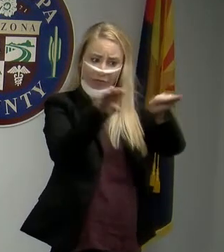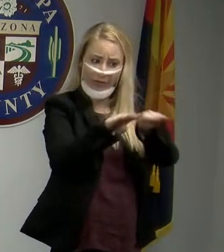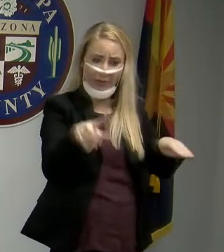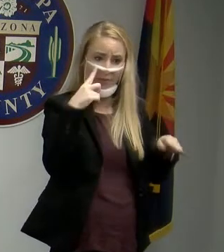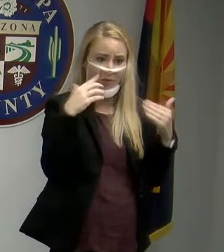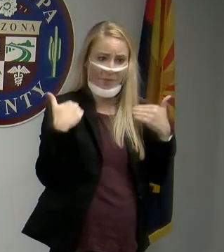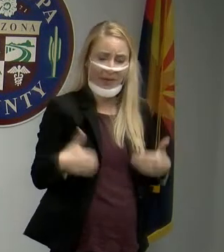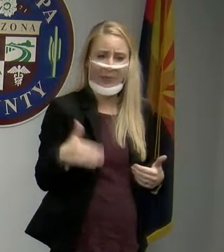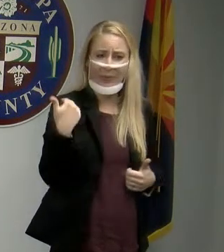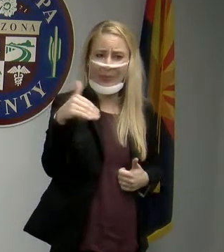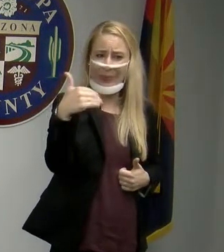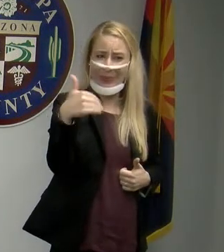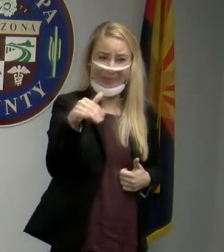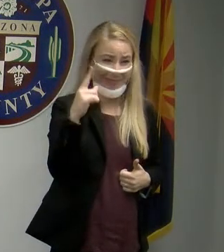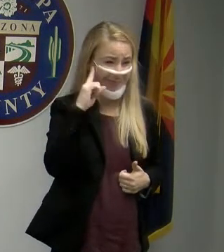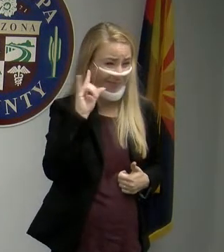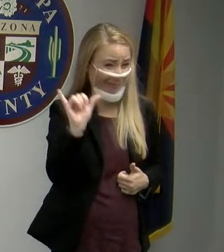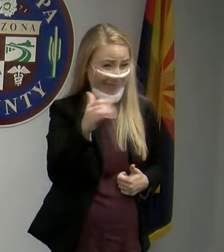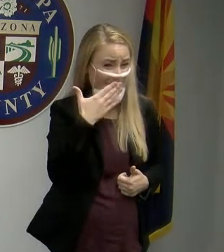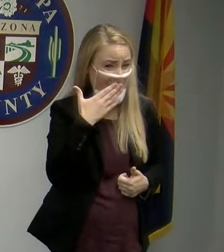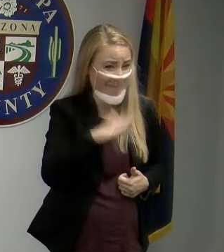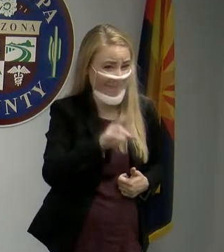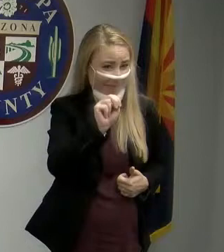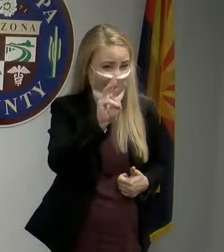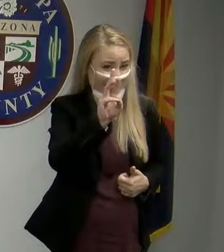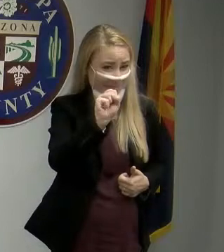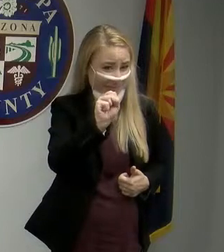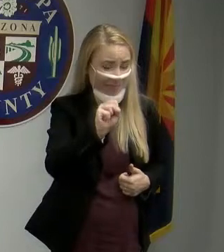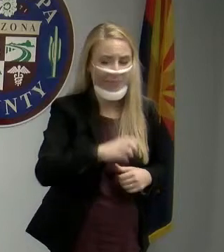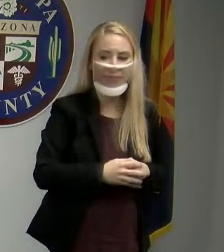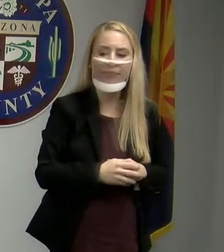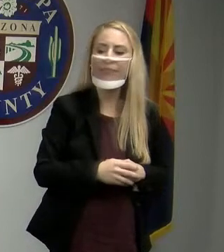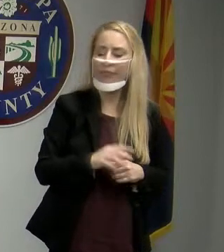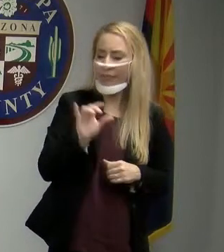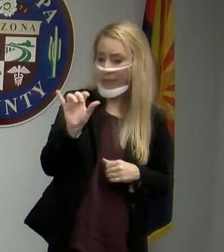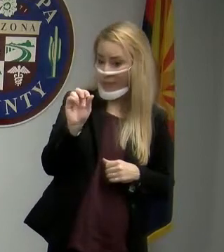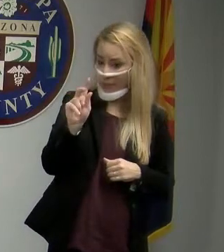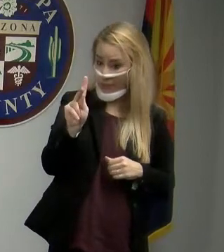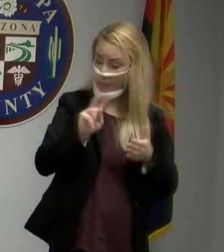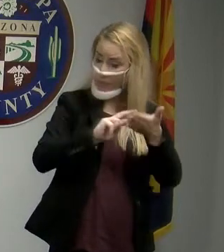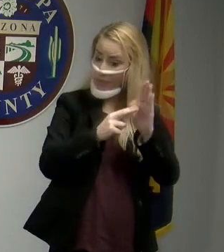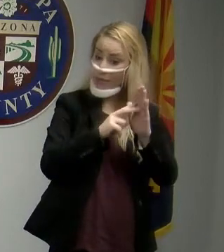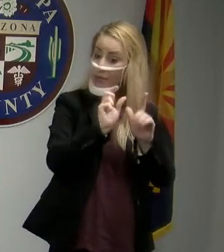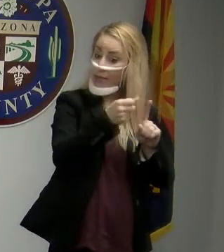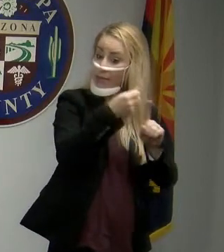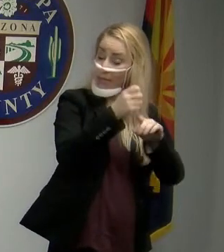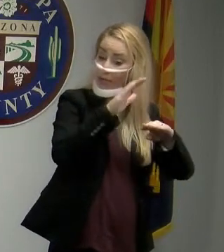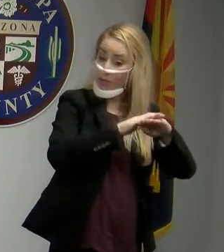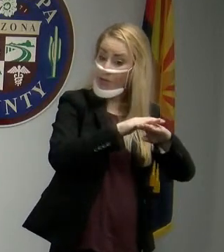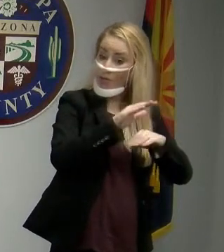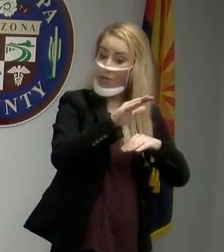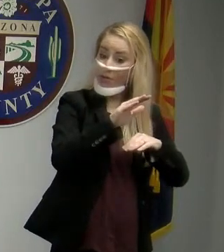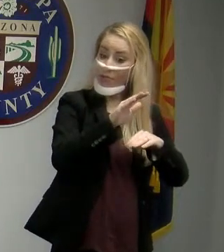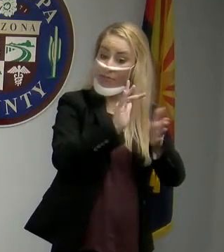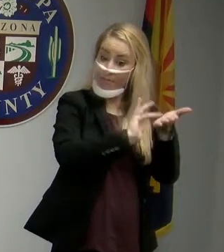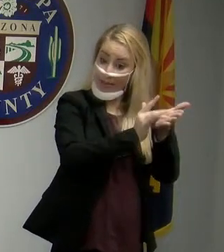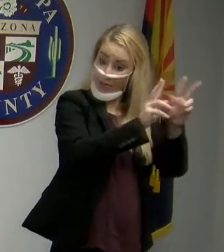news. So what impact it's had on the Office of the Medical Examiner is what you're asking?